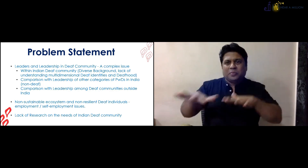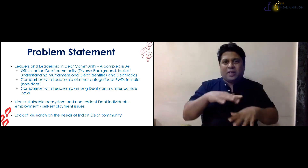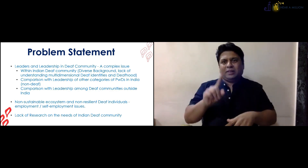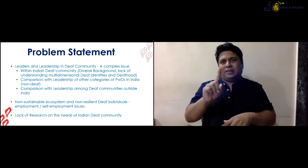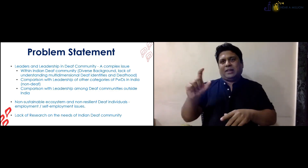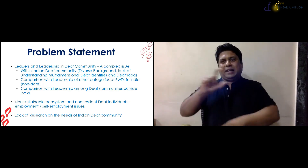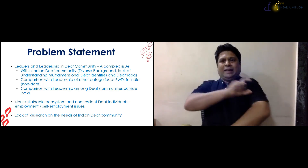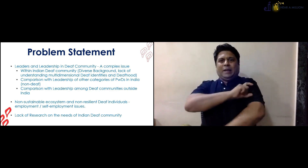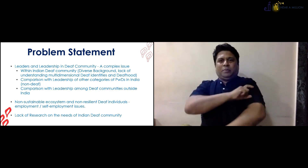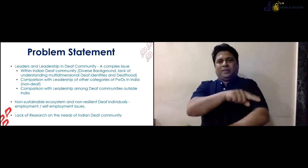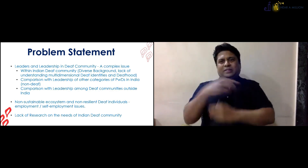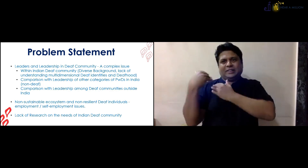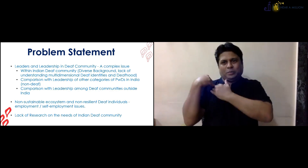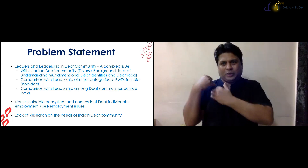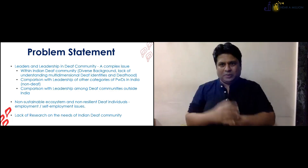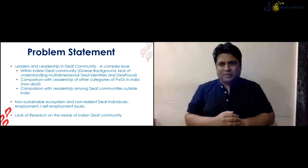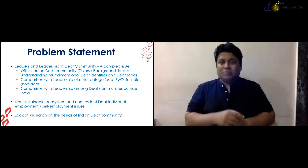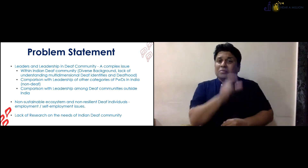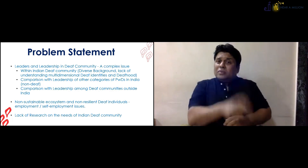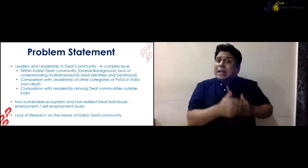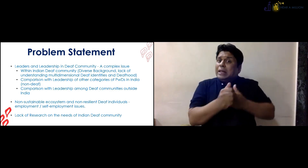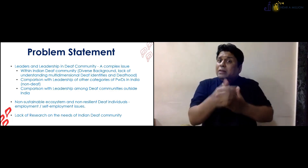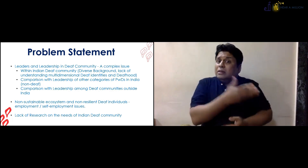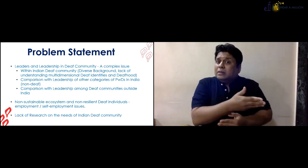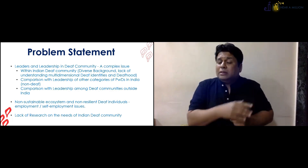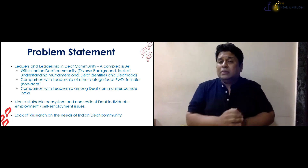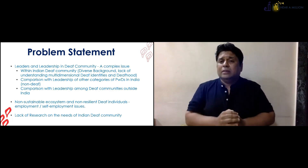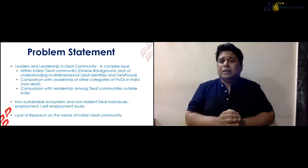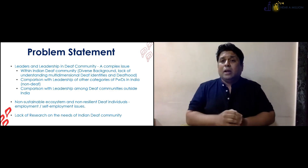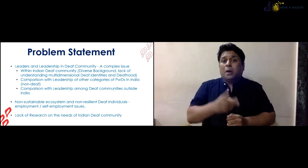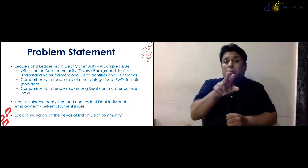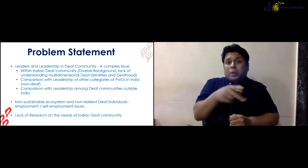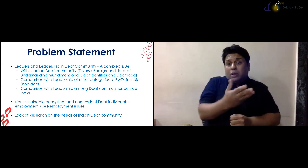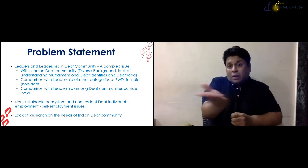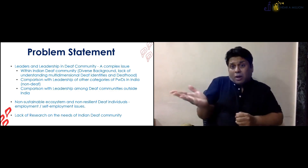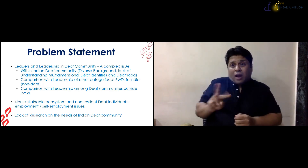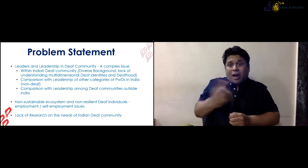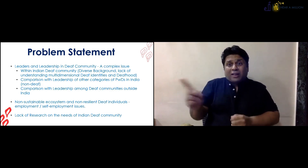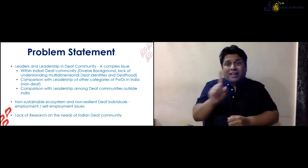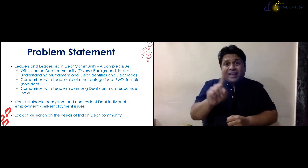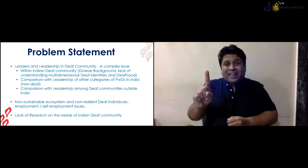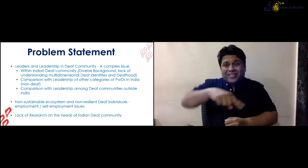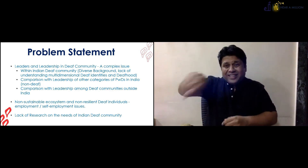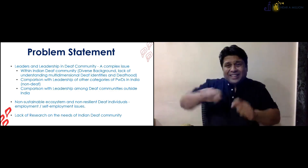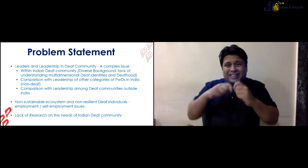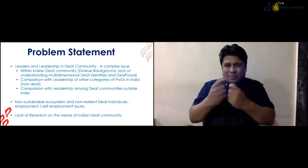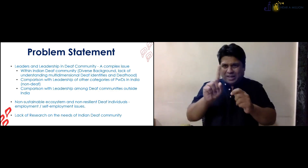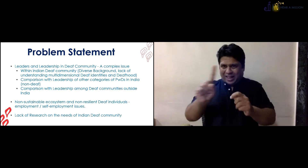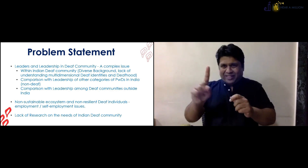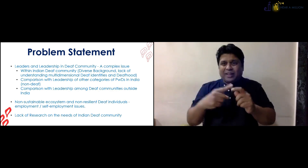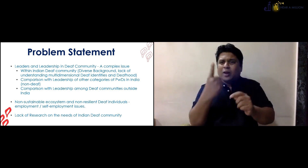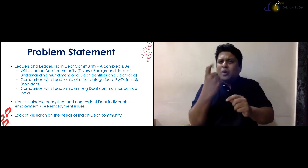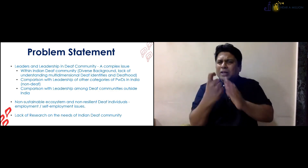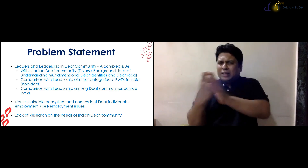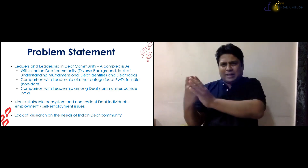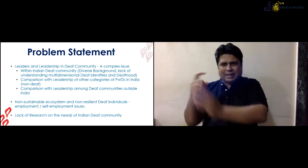have to manage all the things, who's playing what, and there is one captain who's responsible to assign everything. He's leading everything. So does that mean